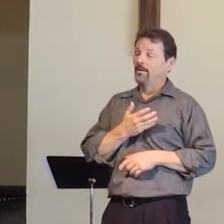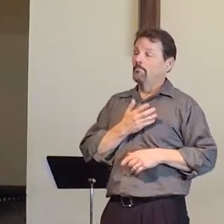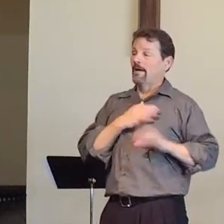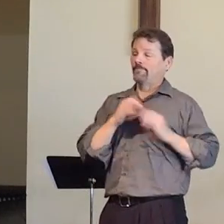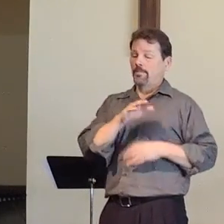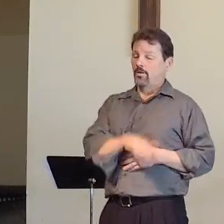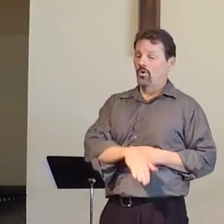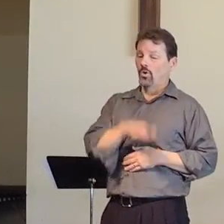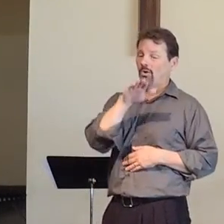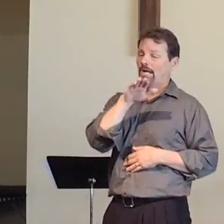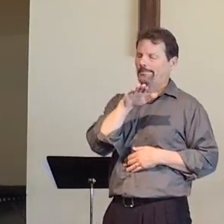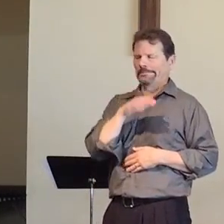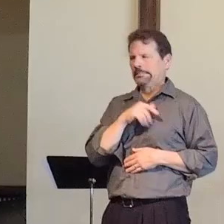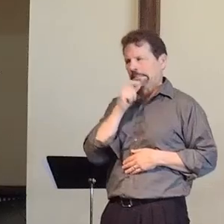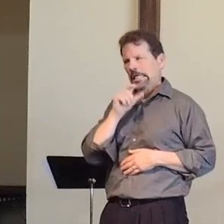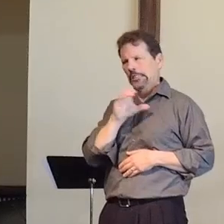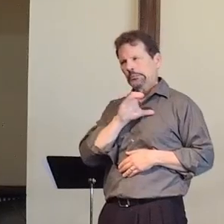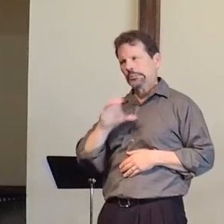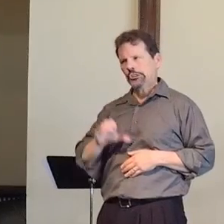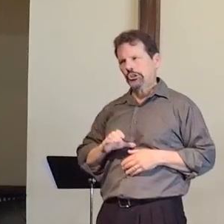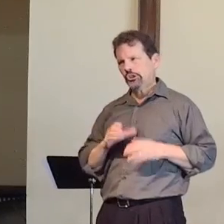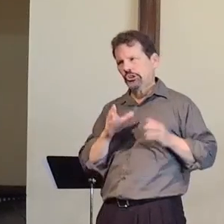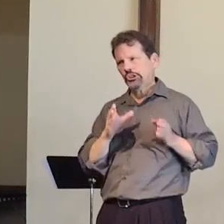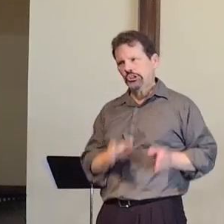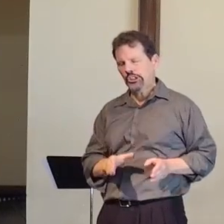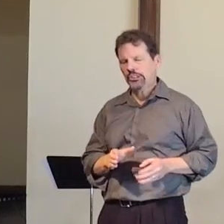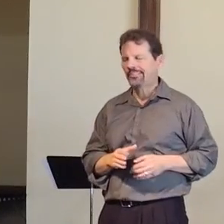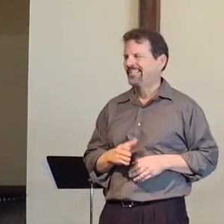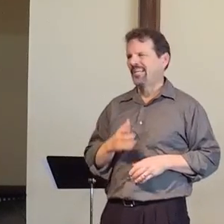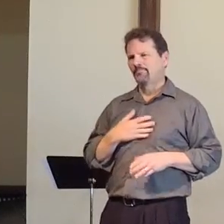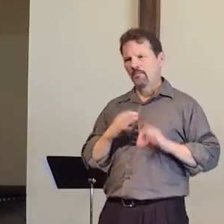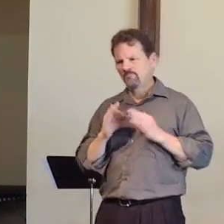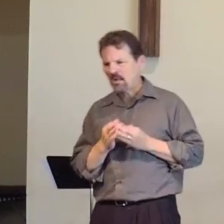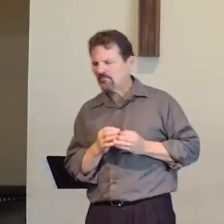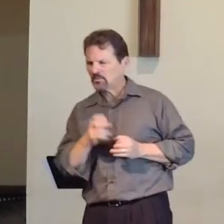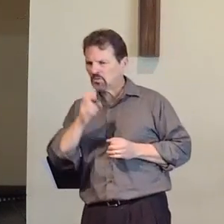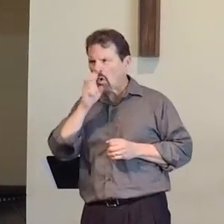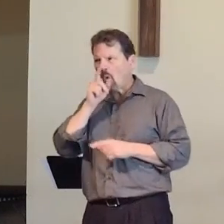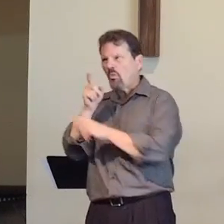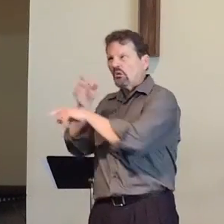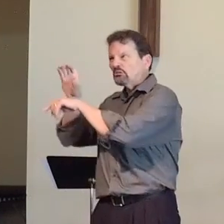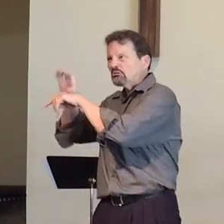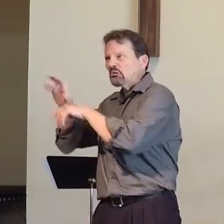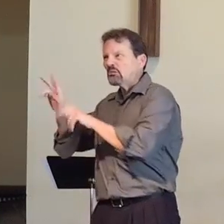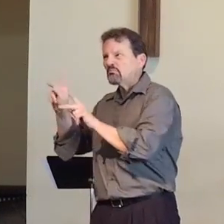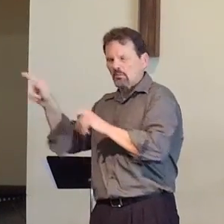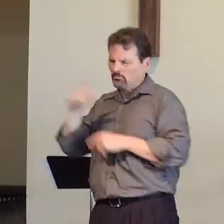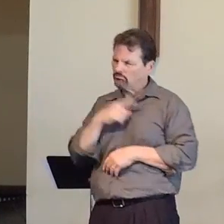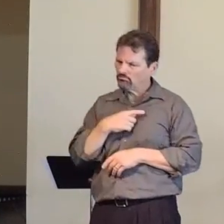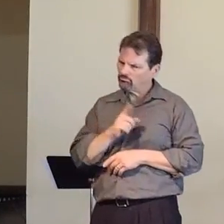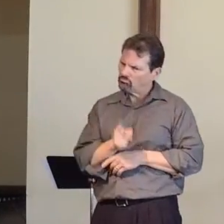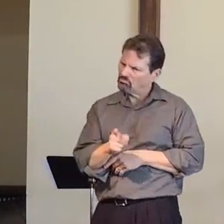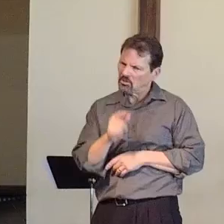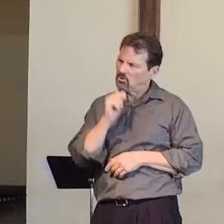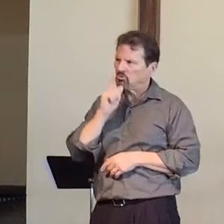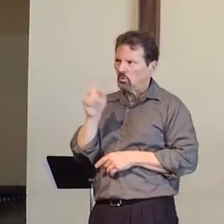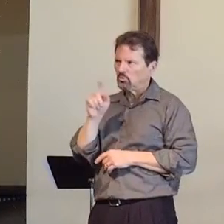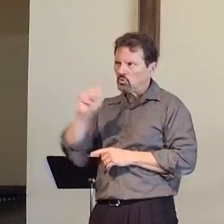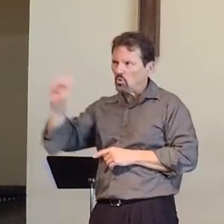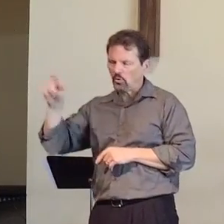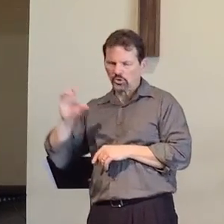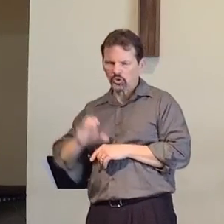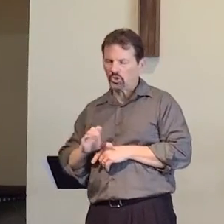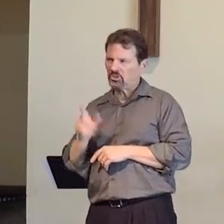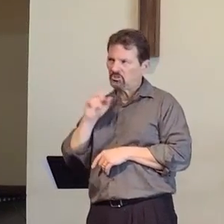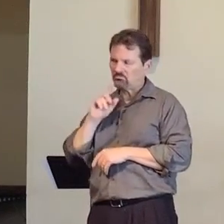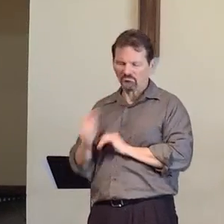lightly. We were not permitted to have anything to do with the church or those church people. So it was just off